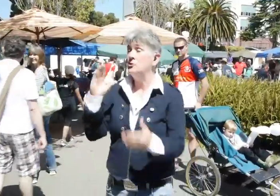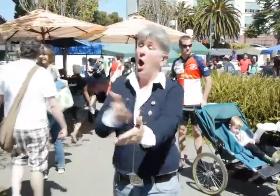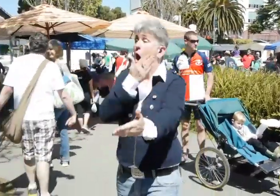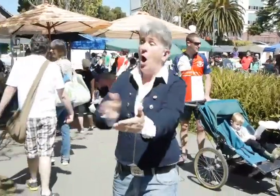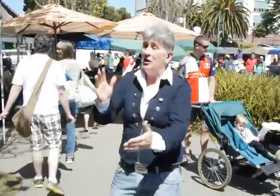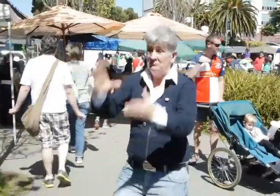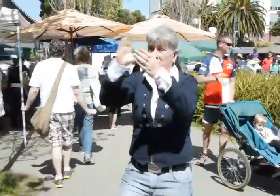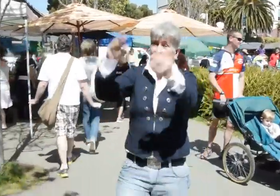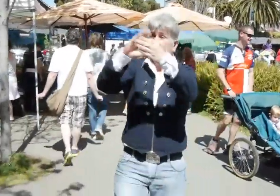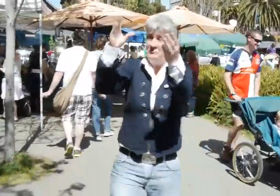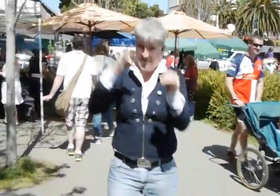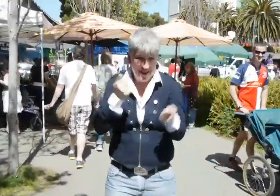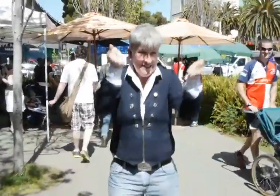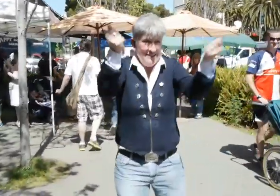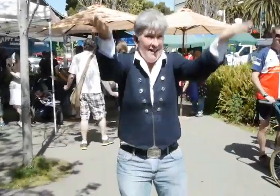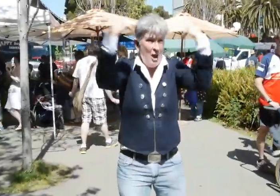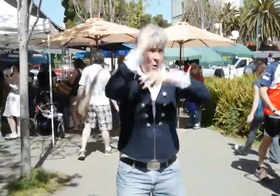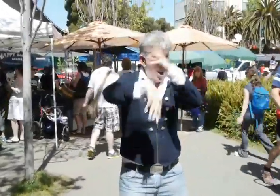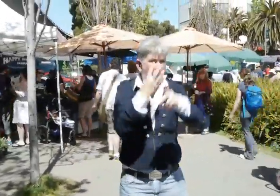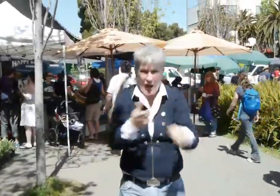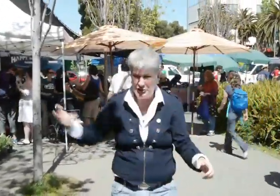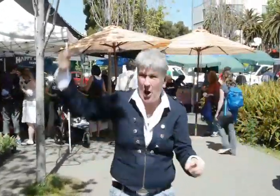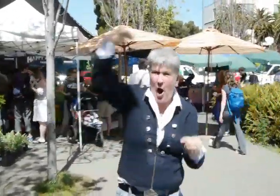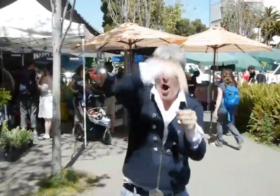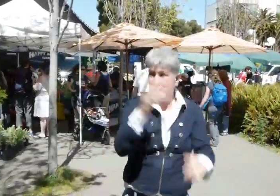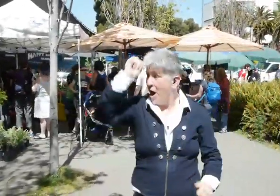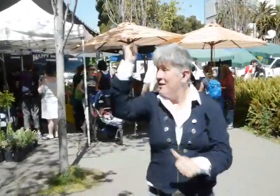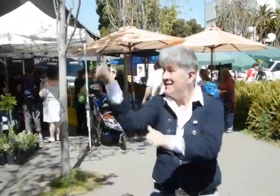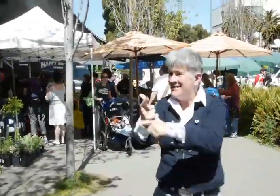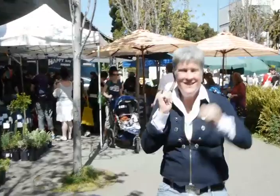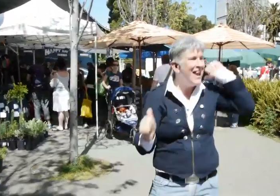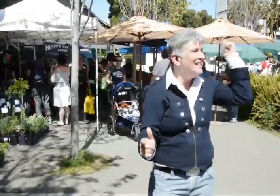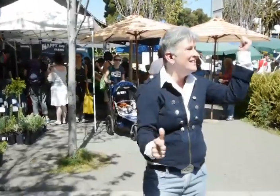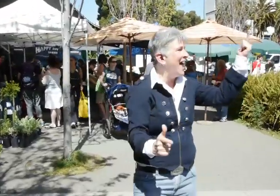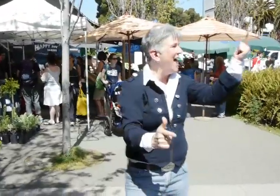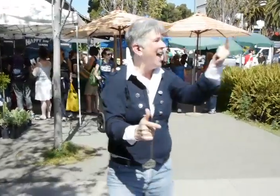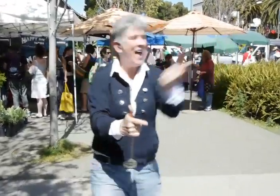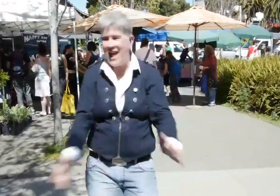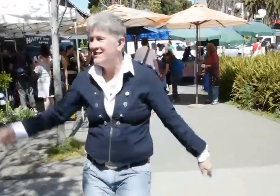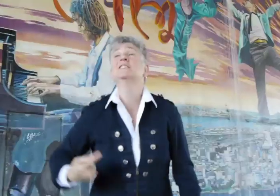a song, if I can get the world to sing along. Brothers and sisters,